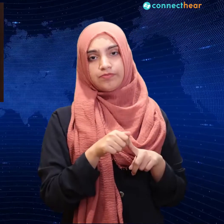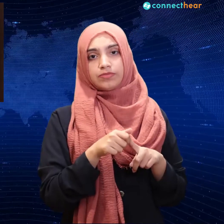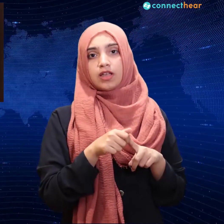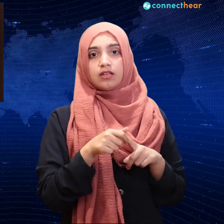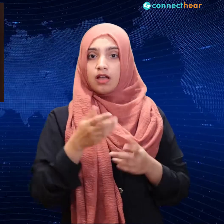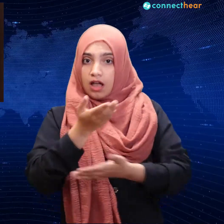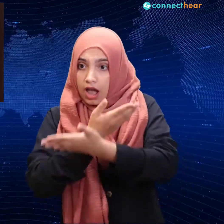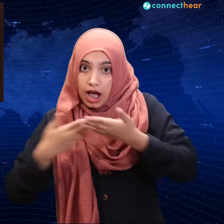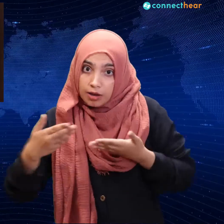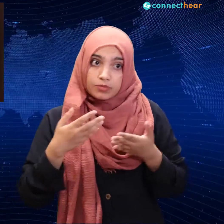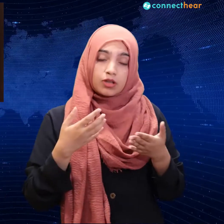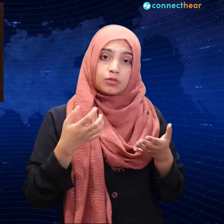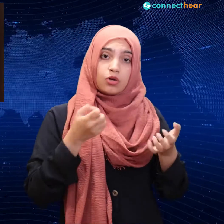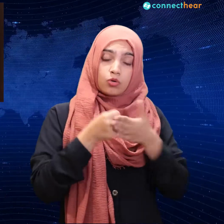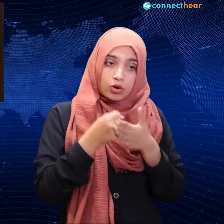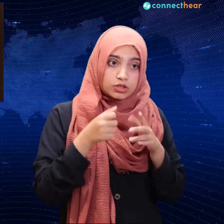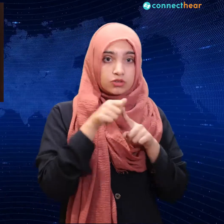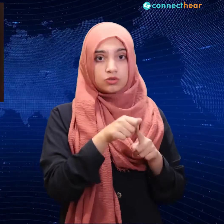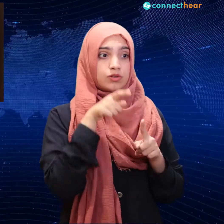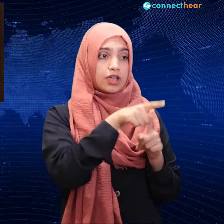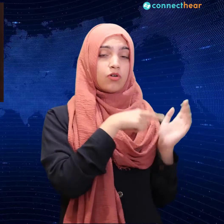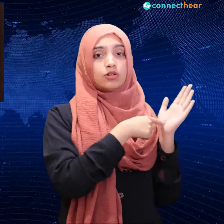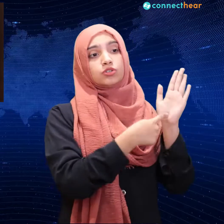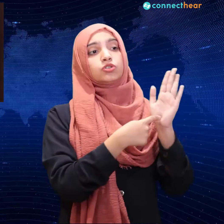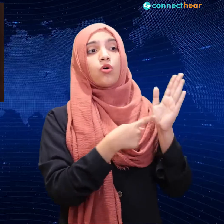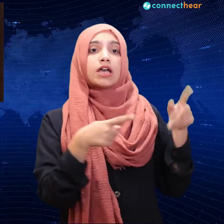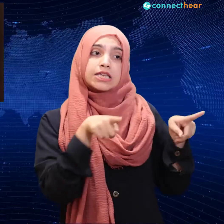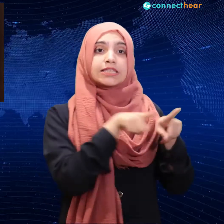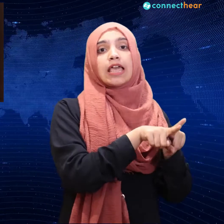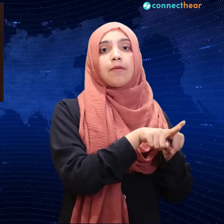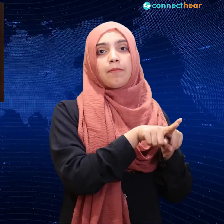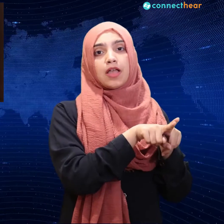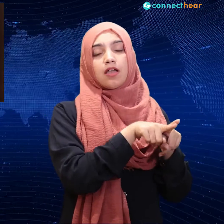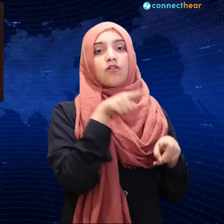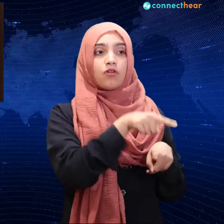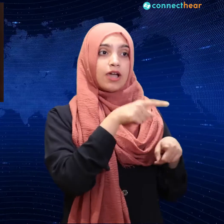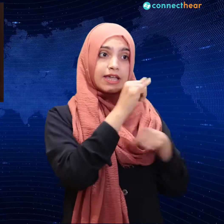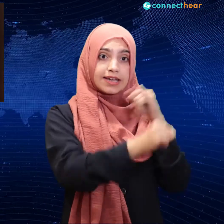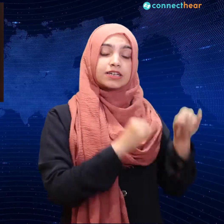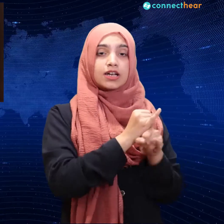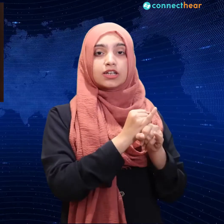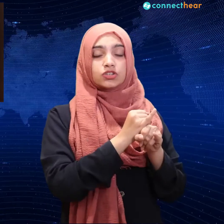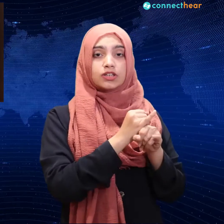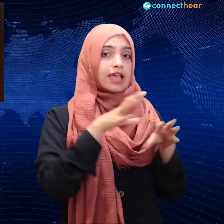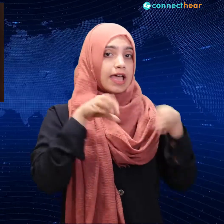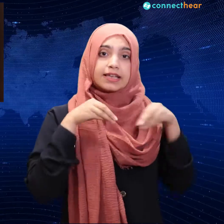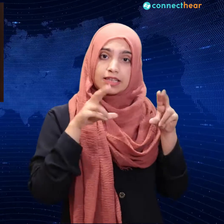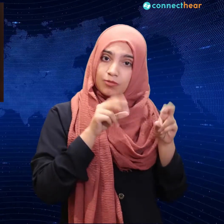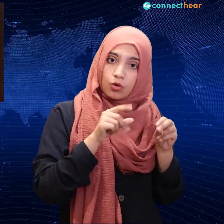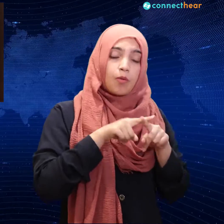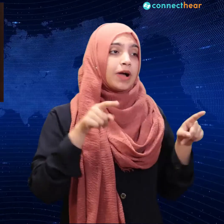try and incentivize them in that direction. But there's another fallacy. Afghanistan cannot be controlled by